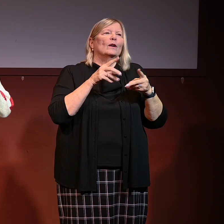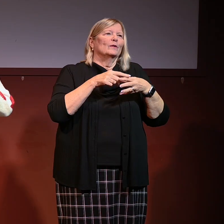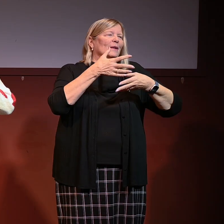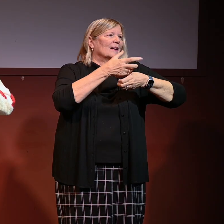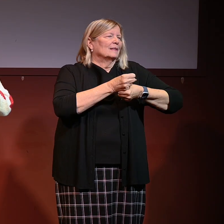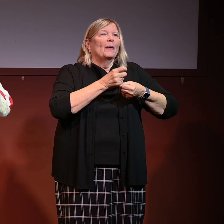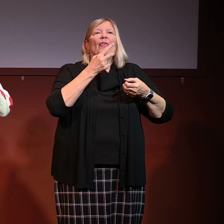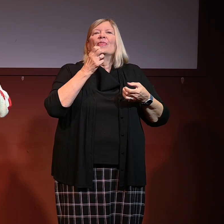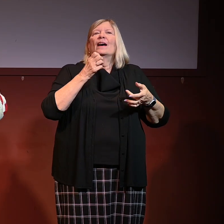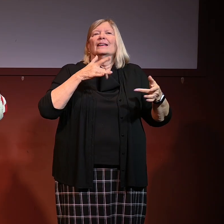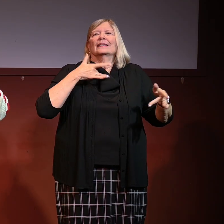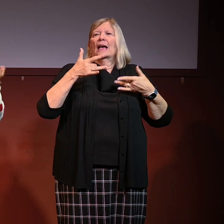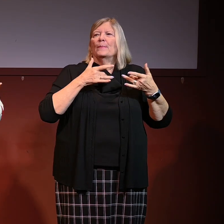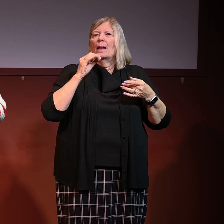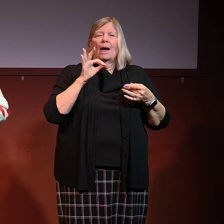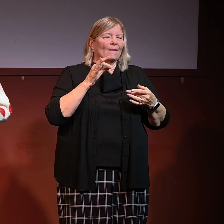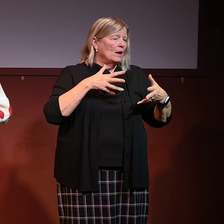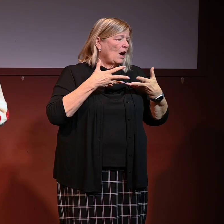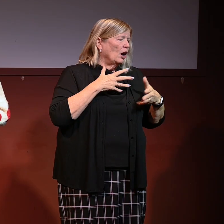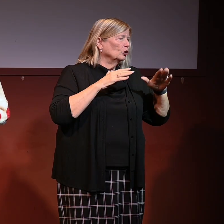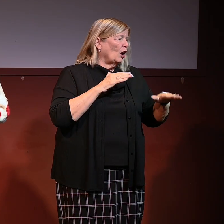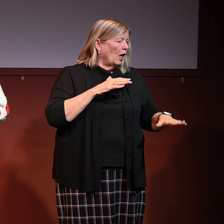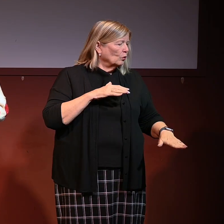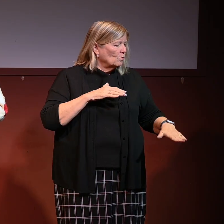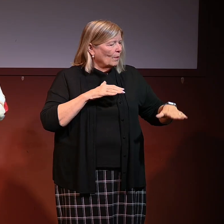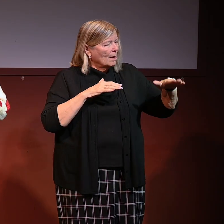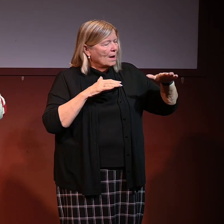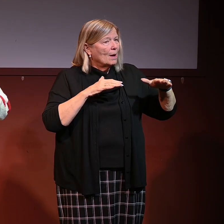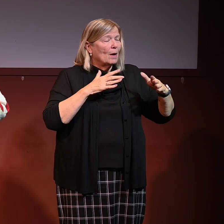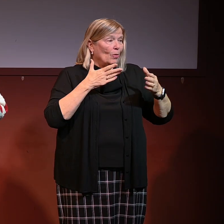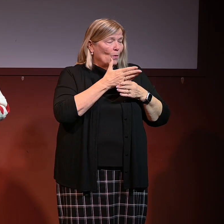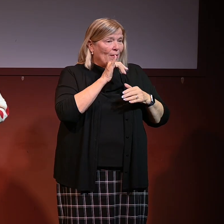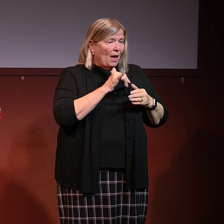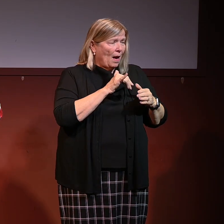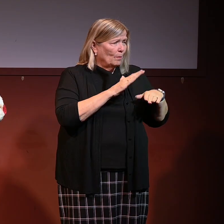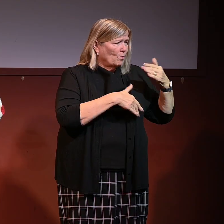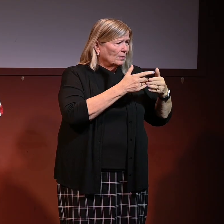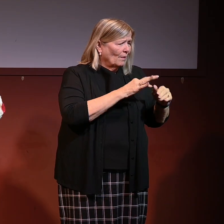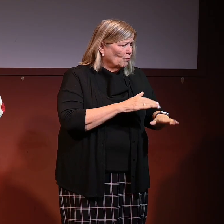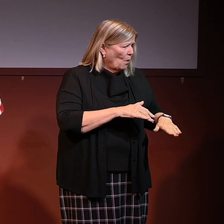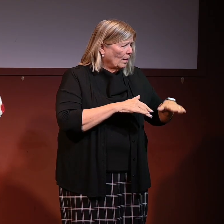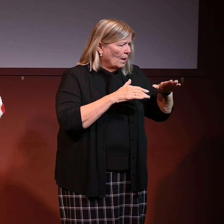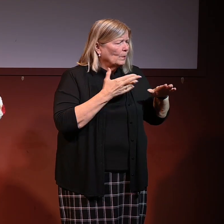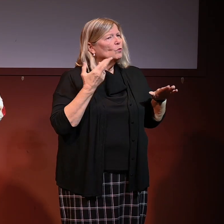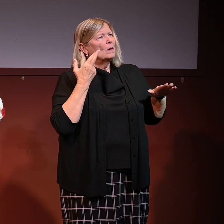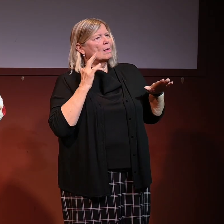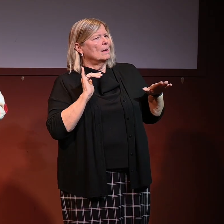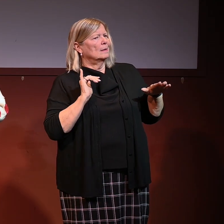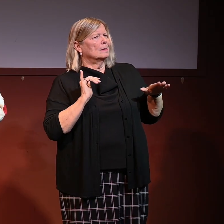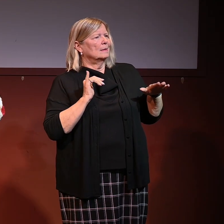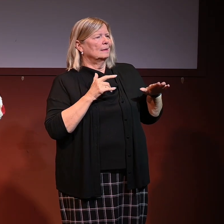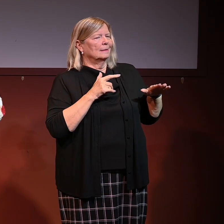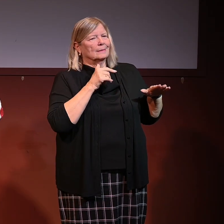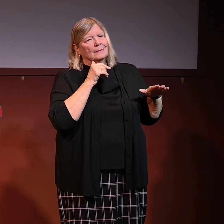the excitement of like a young child growing up, and then through that process of growing up, you kind of realize it's not